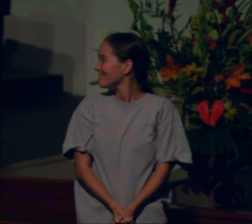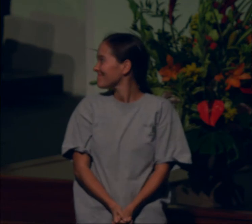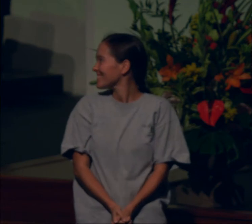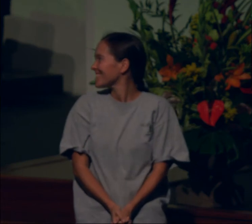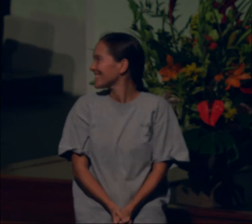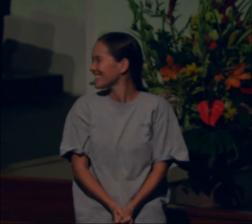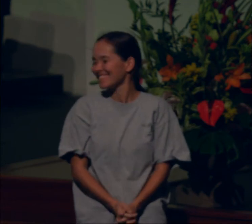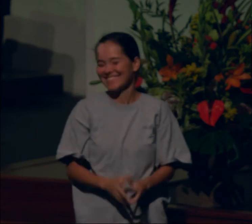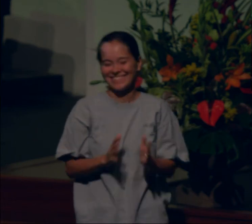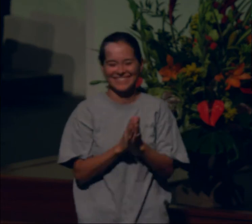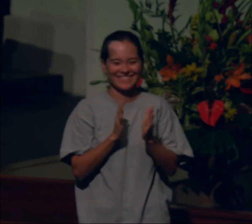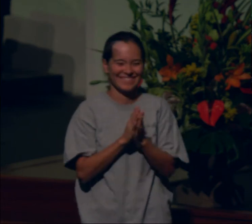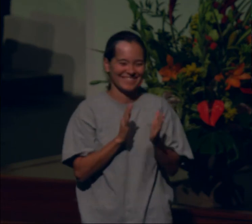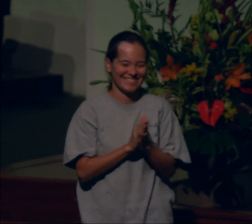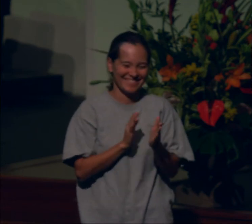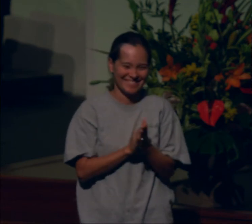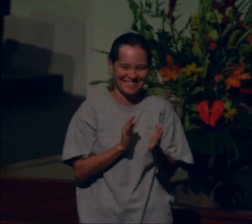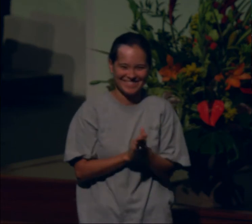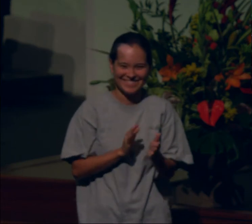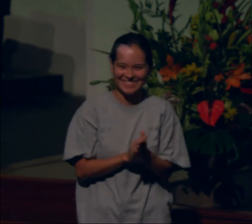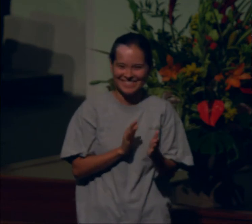Woo! Yeah!